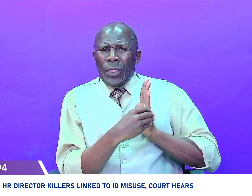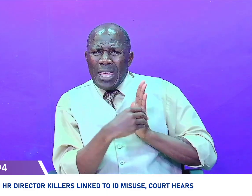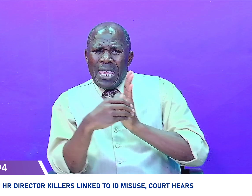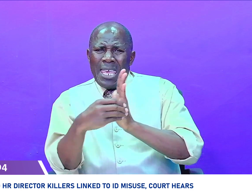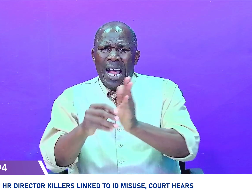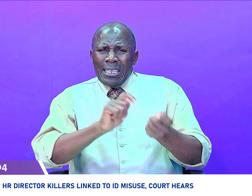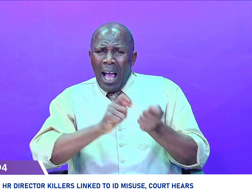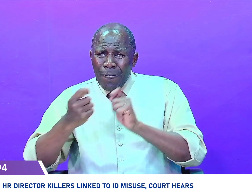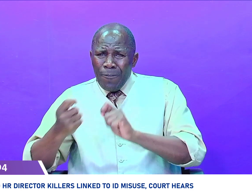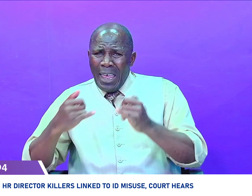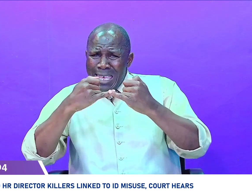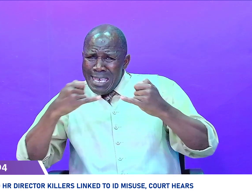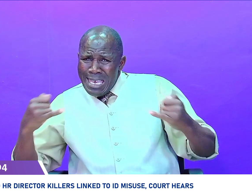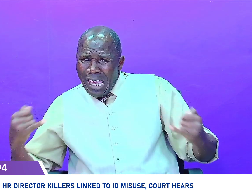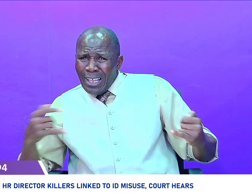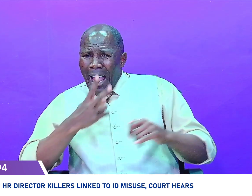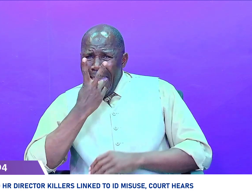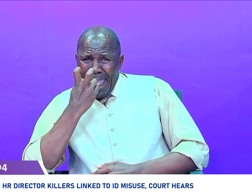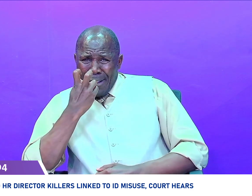thoroughly examined.